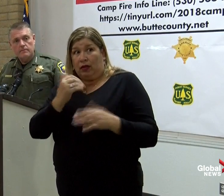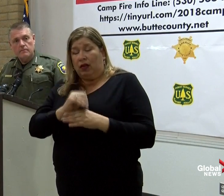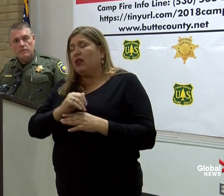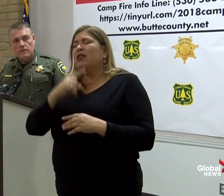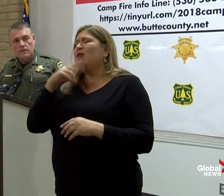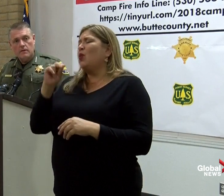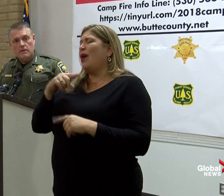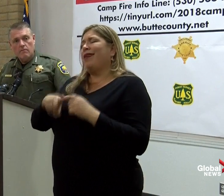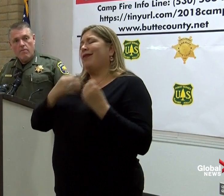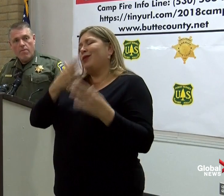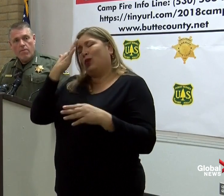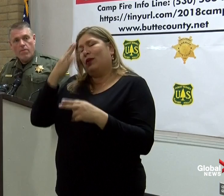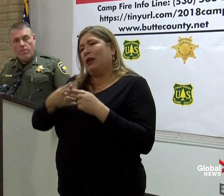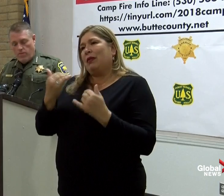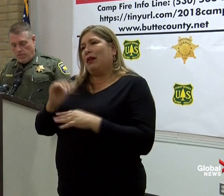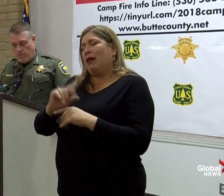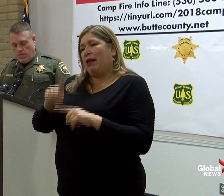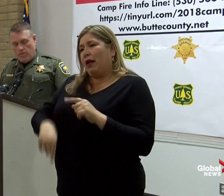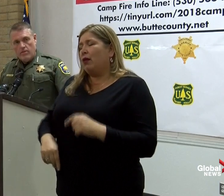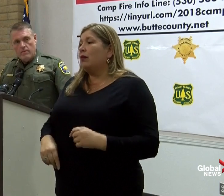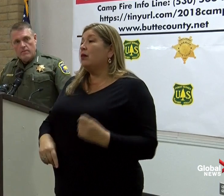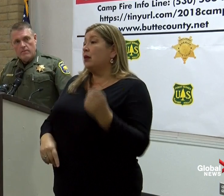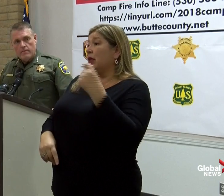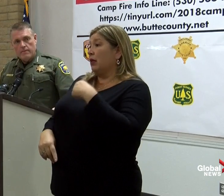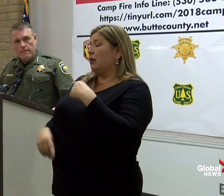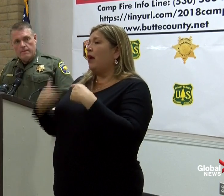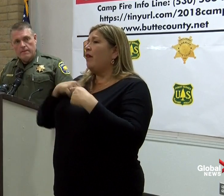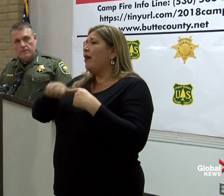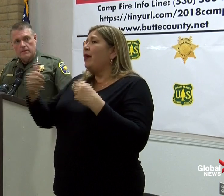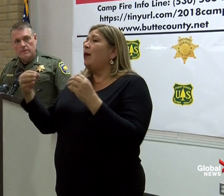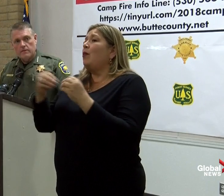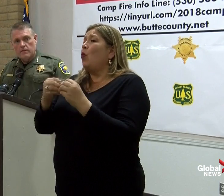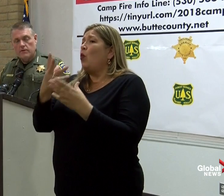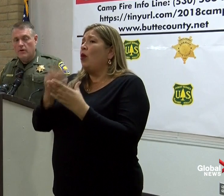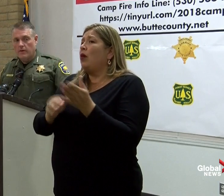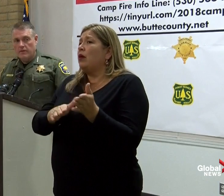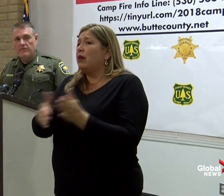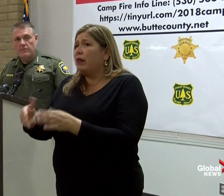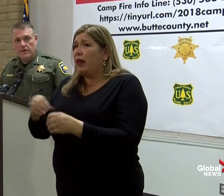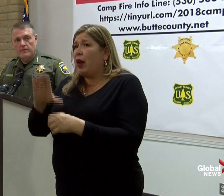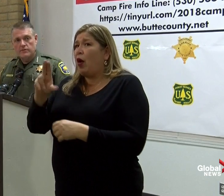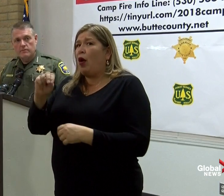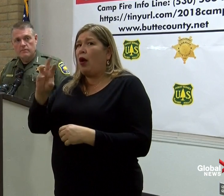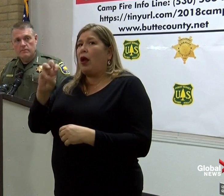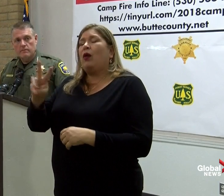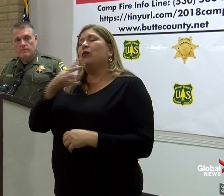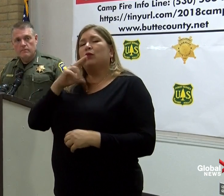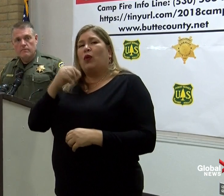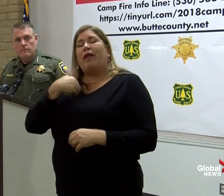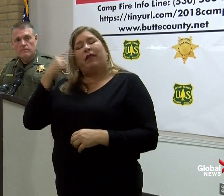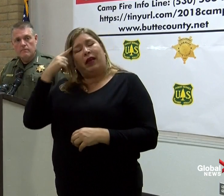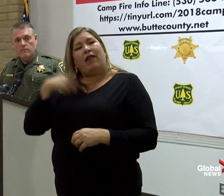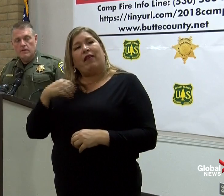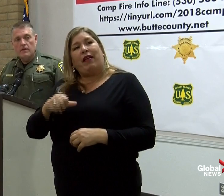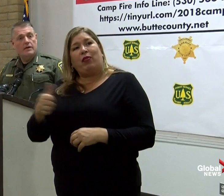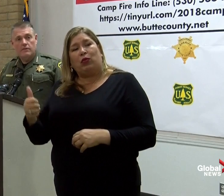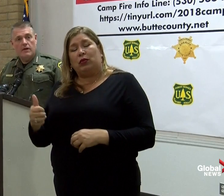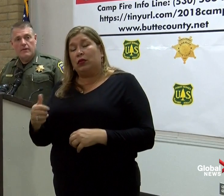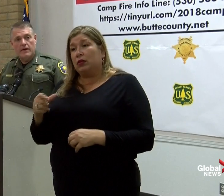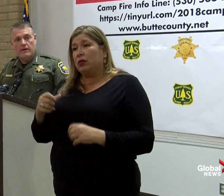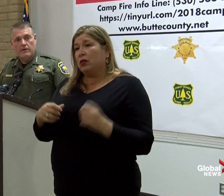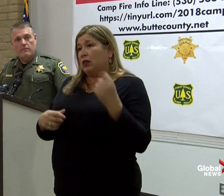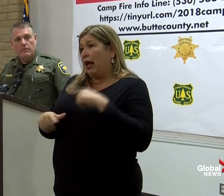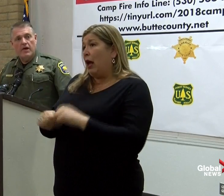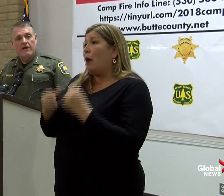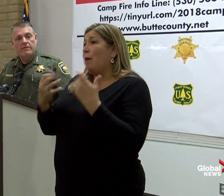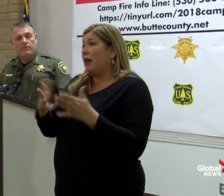that? And is that the only deceased in the Concal region so far? No, I believe there have been others. Okay, do you have a number on that? Not